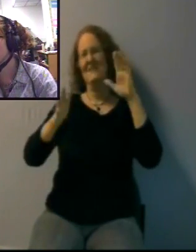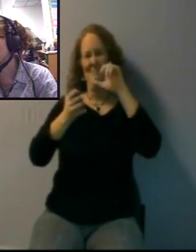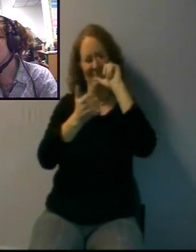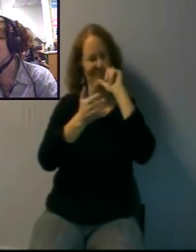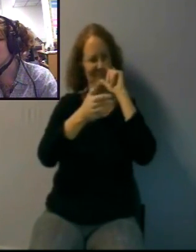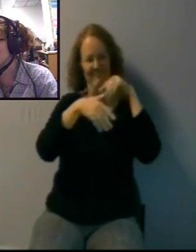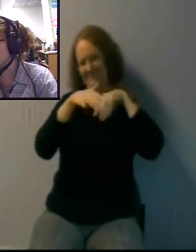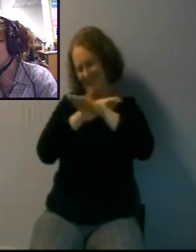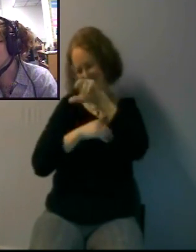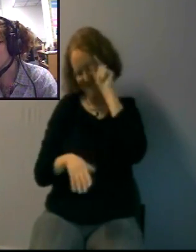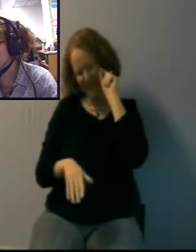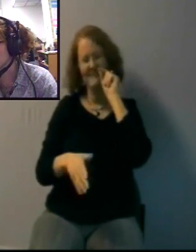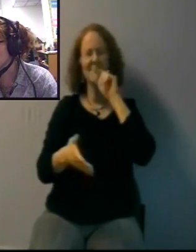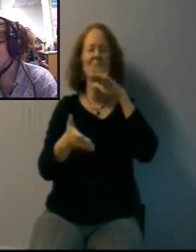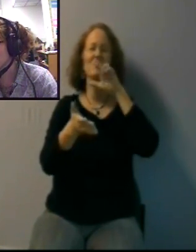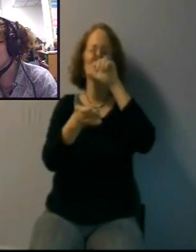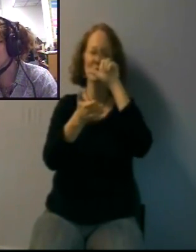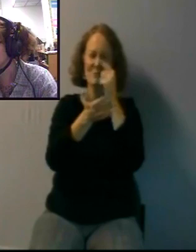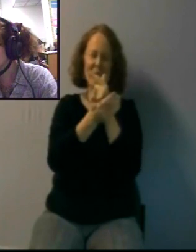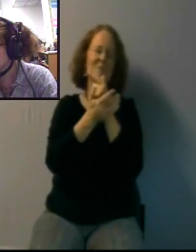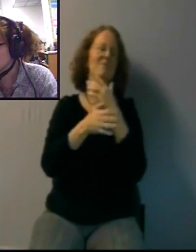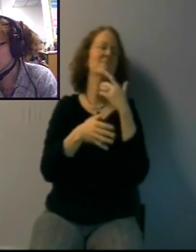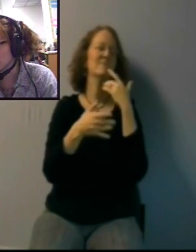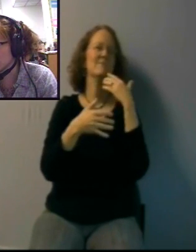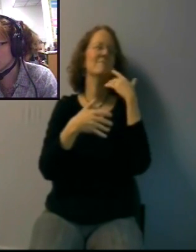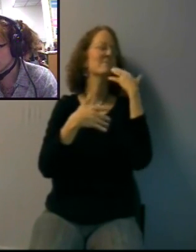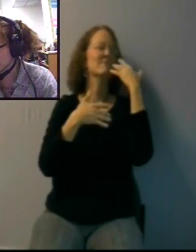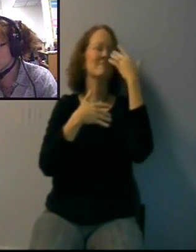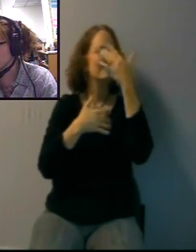that was great times. I graduated, and I went to Gallaudet.